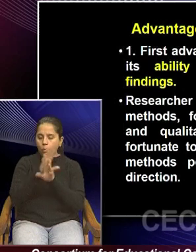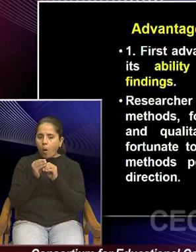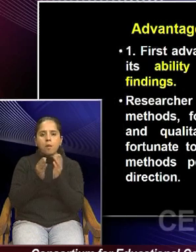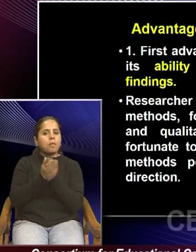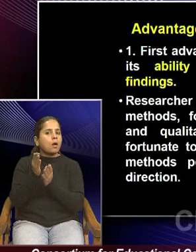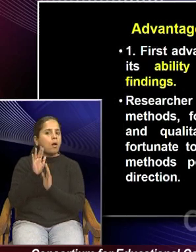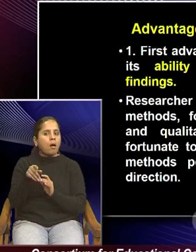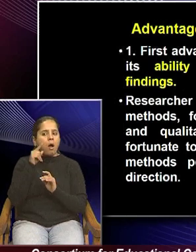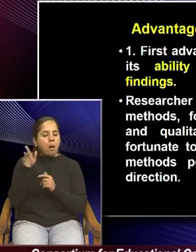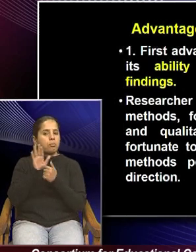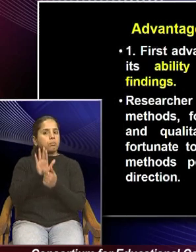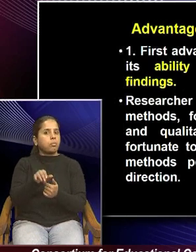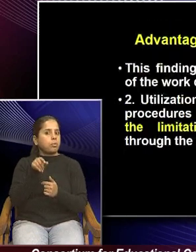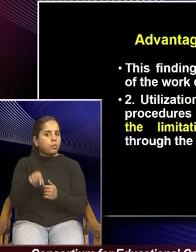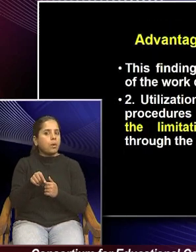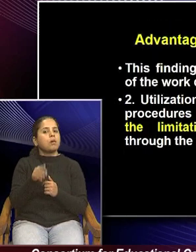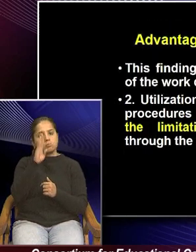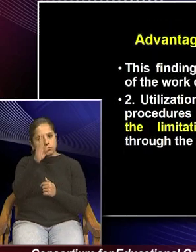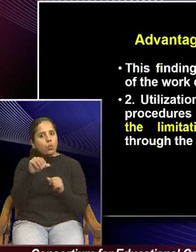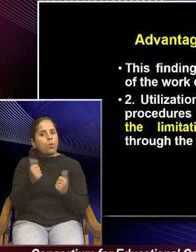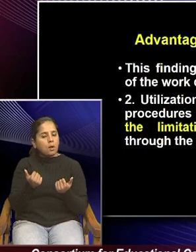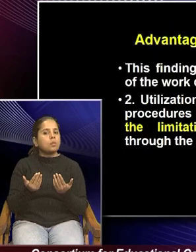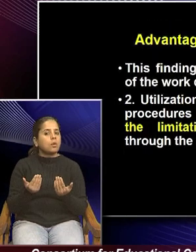methods pointing in a particular direction.